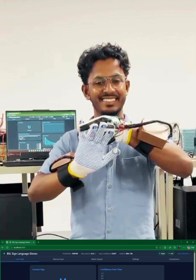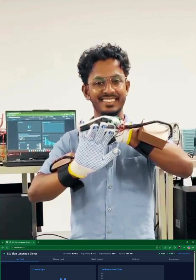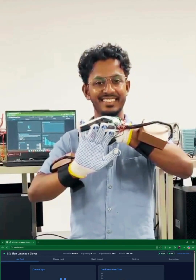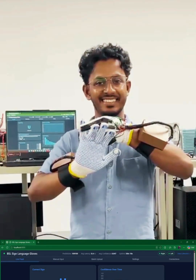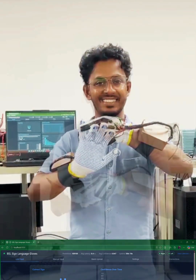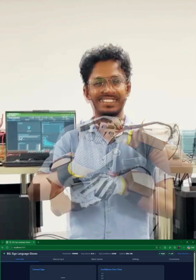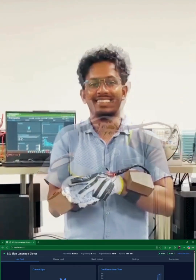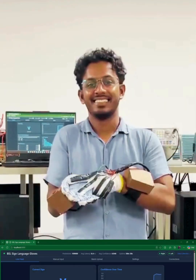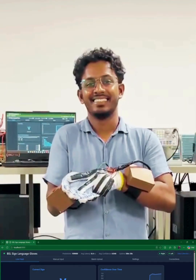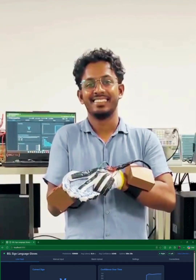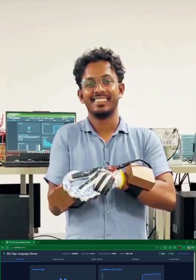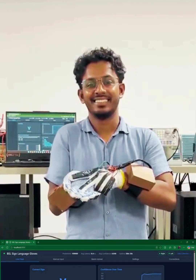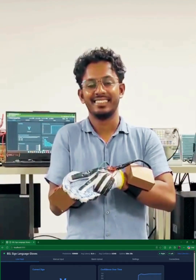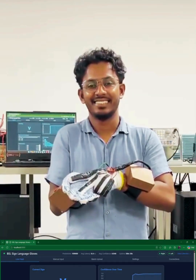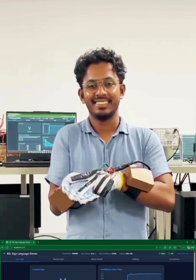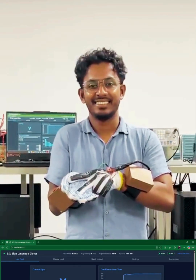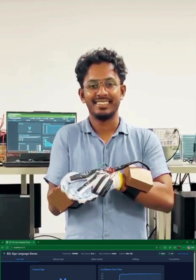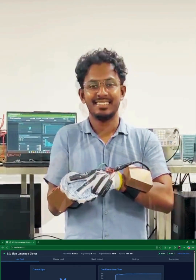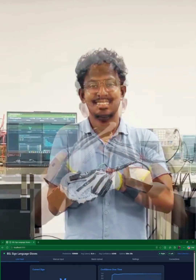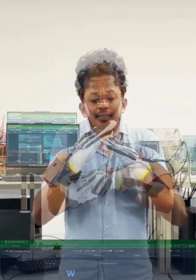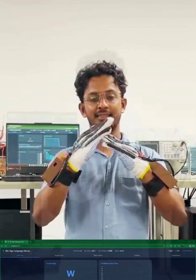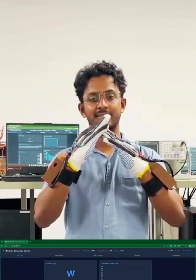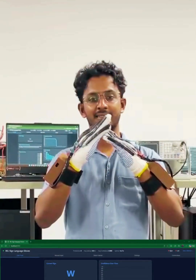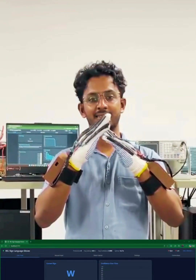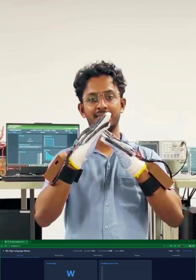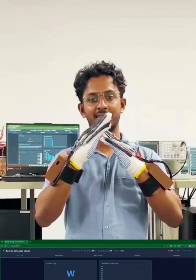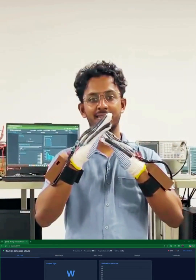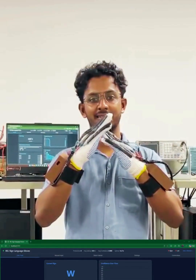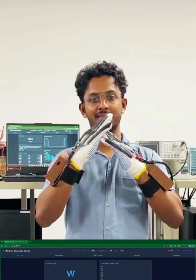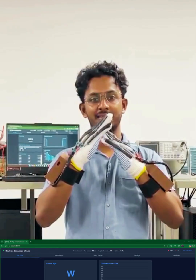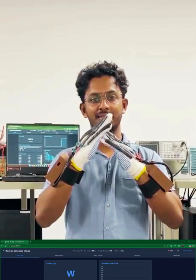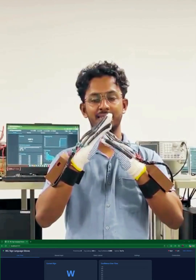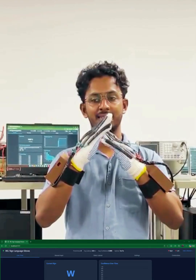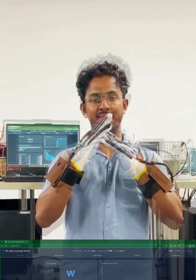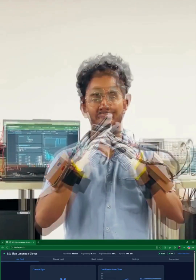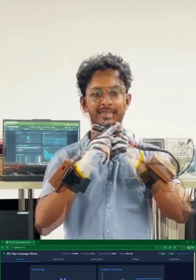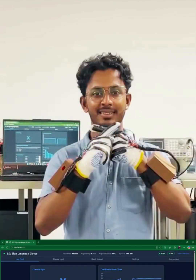U V W